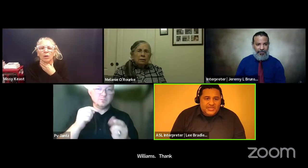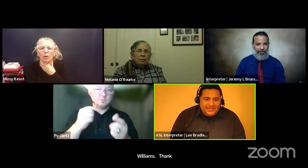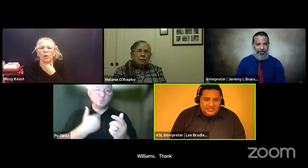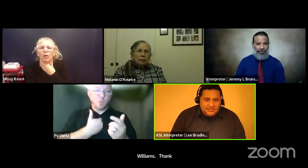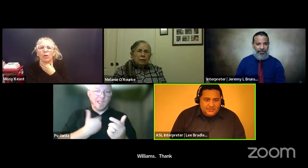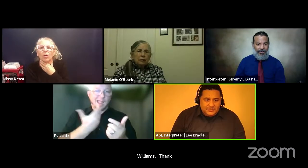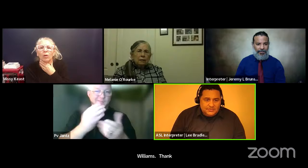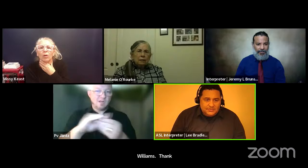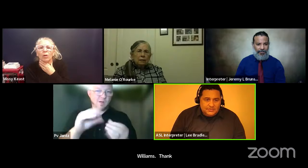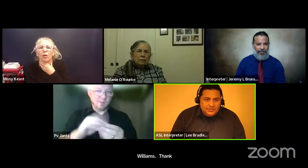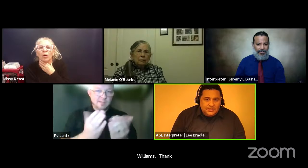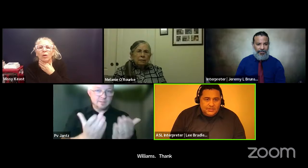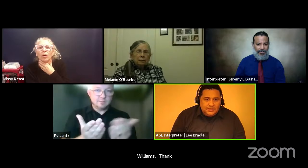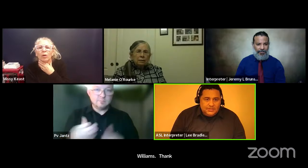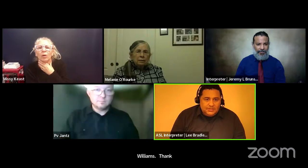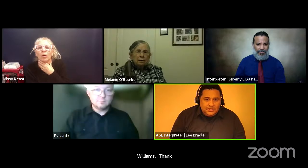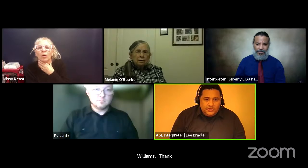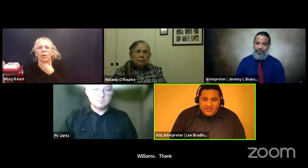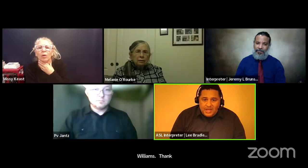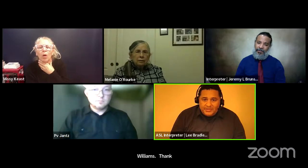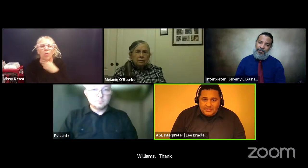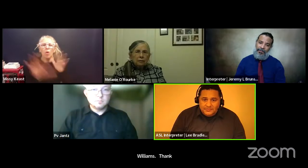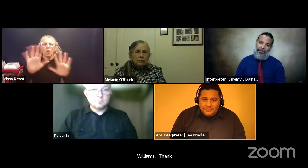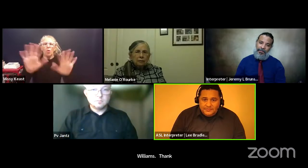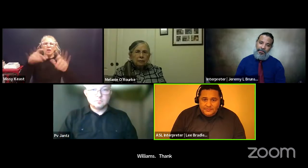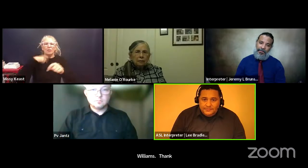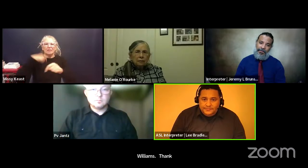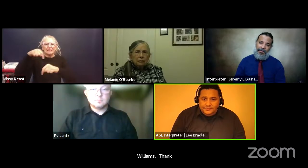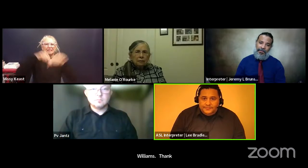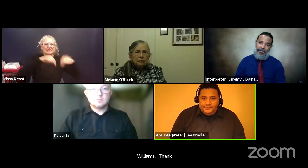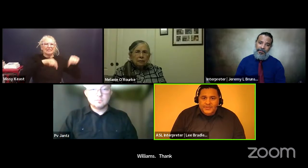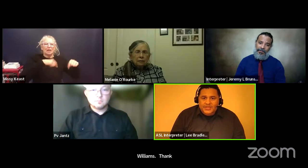Commissioner Keast, you have a comment.